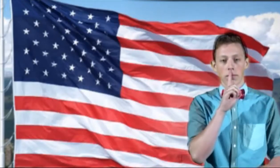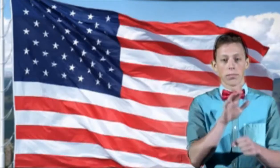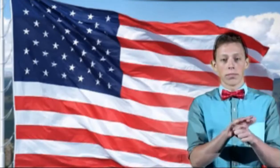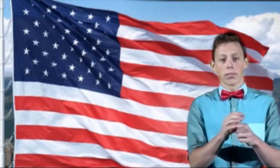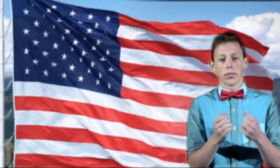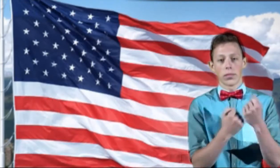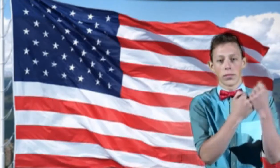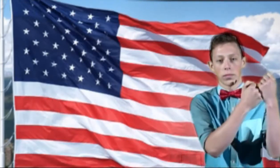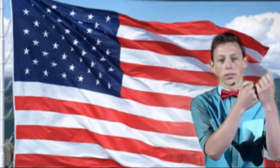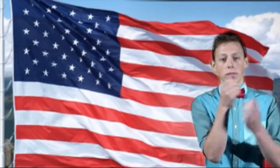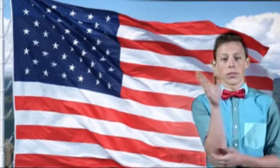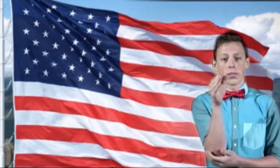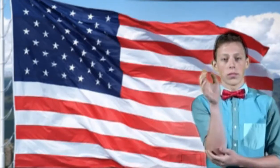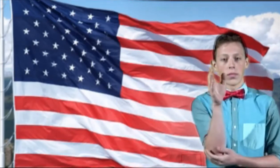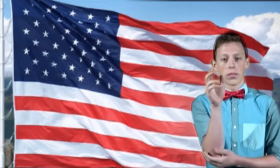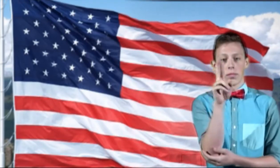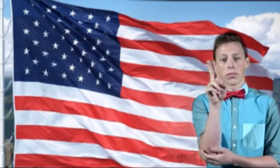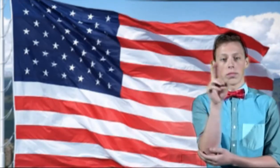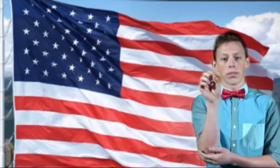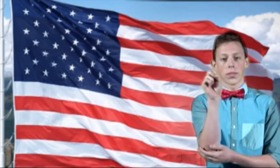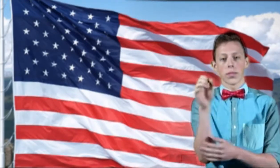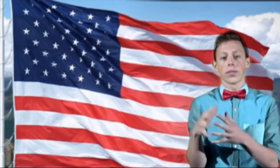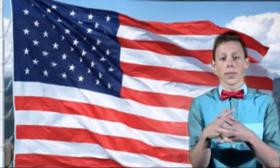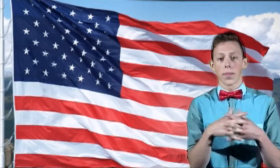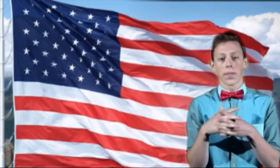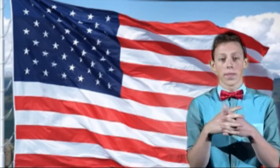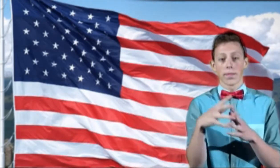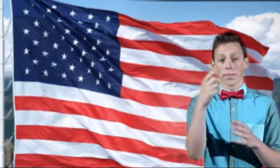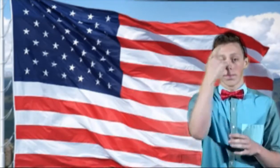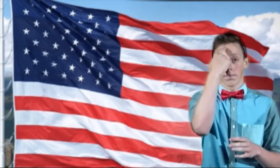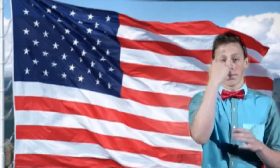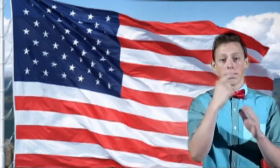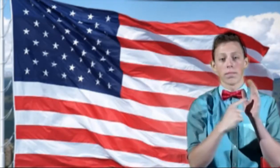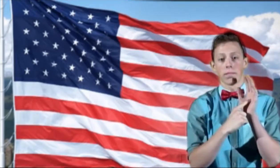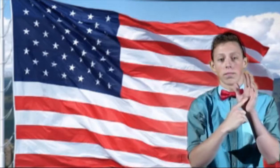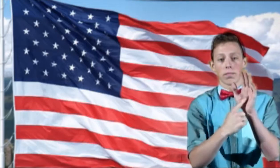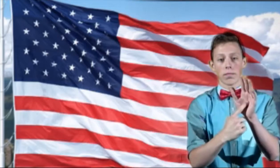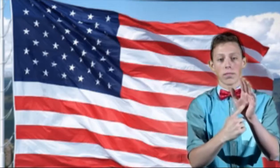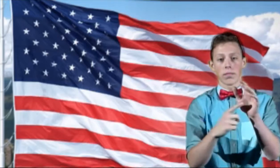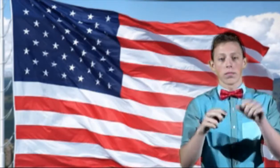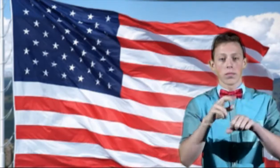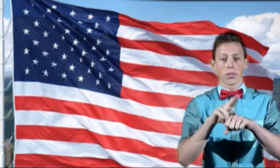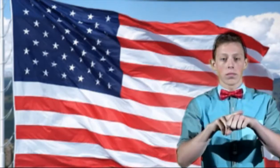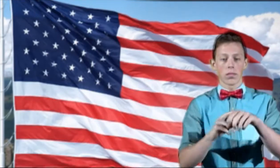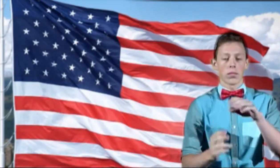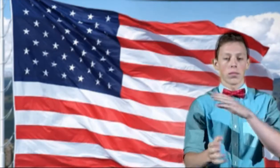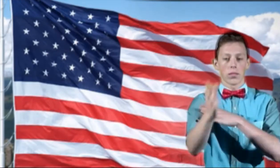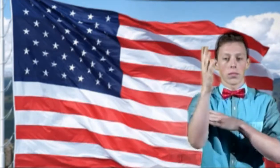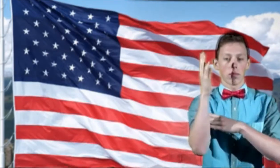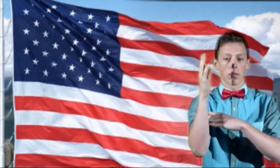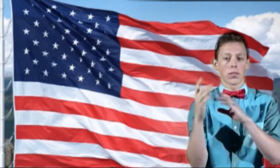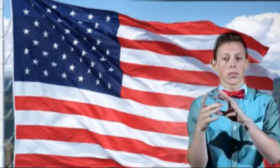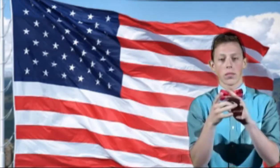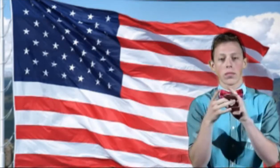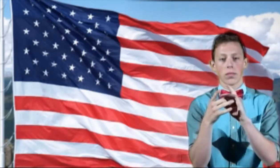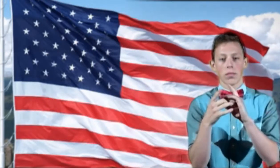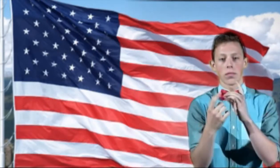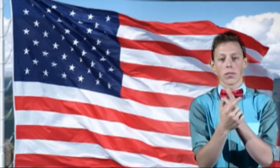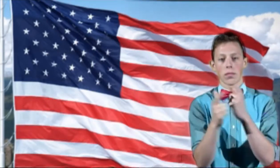I pledge allegiance to the flag of the United States of America and to the Republic for which it stands, one nation, under God,